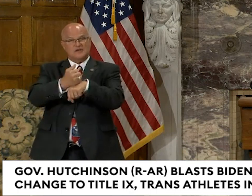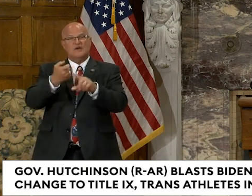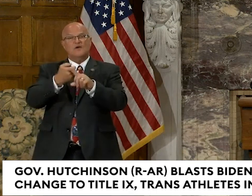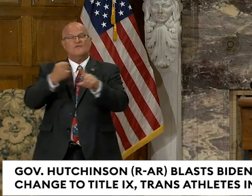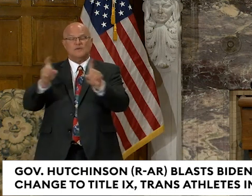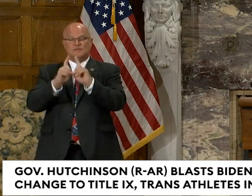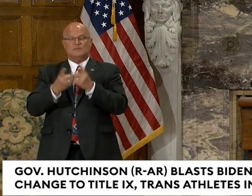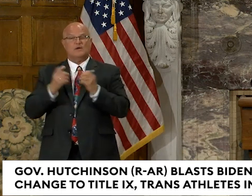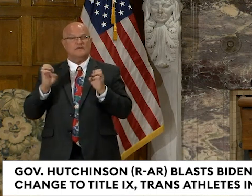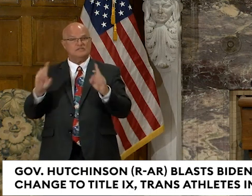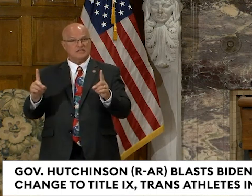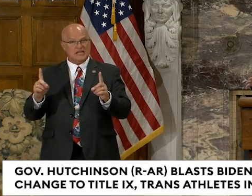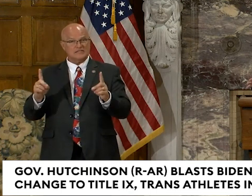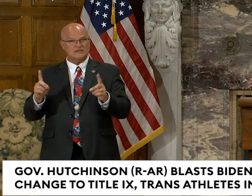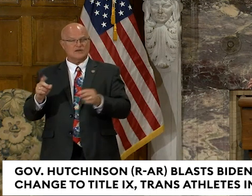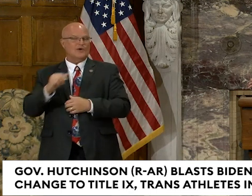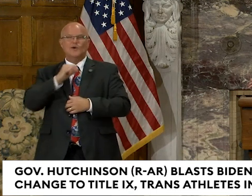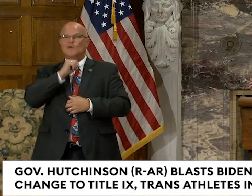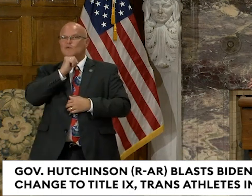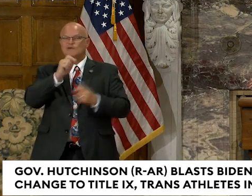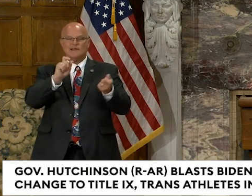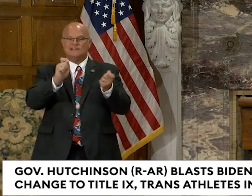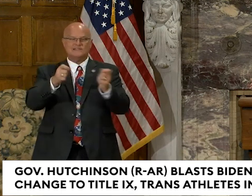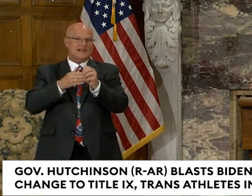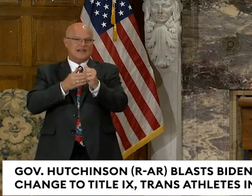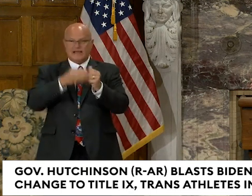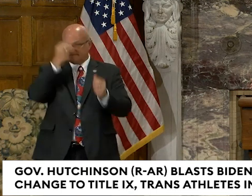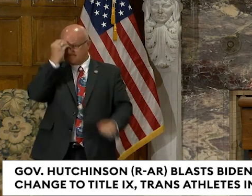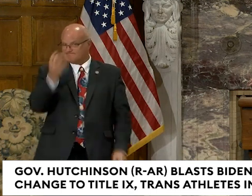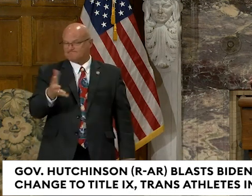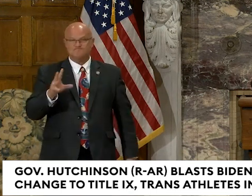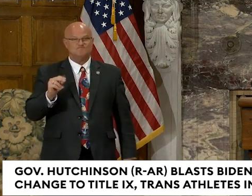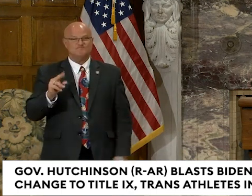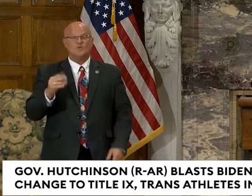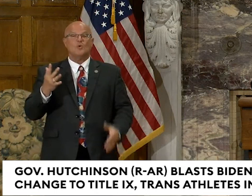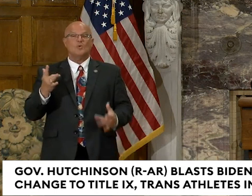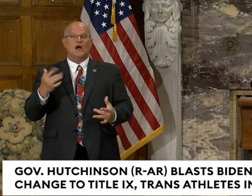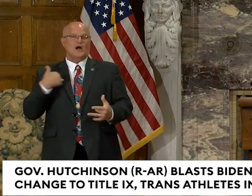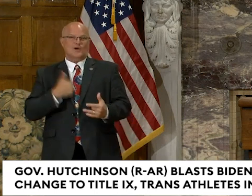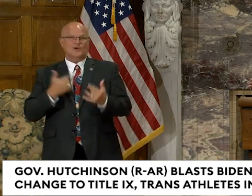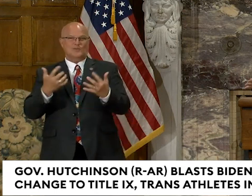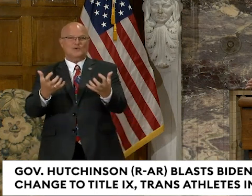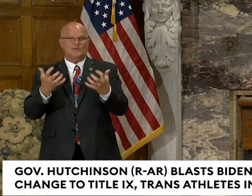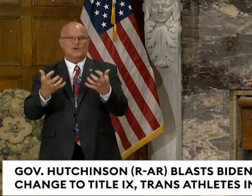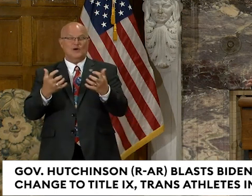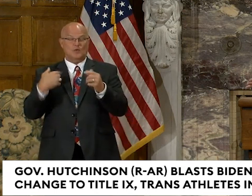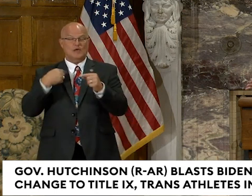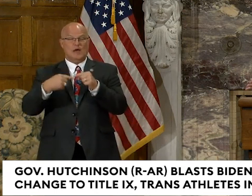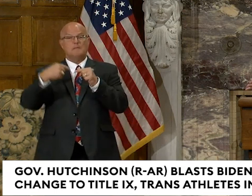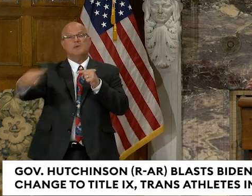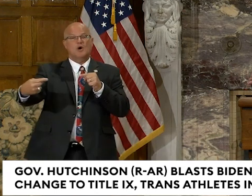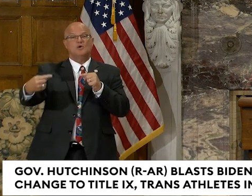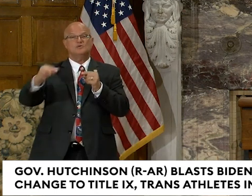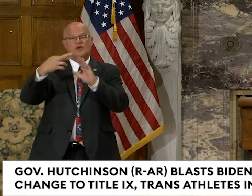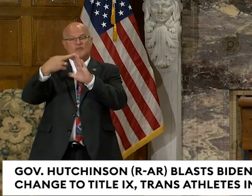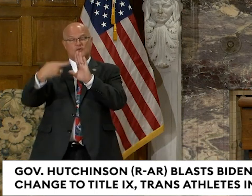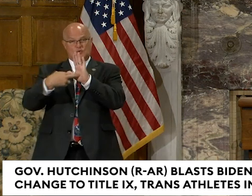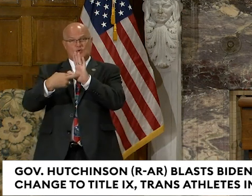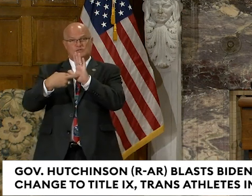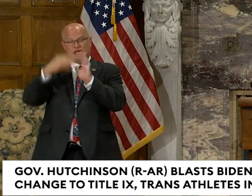the Department of Education. We're not adjusting our guidance to them because we're opposing the proposed